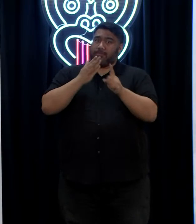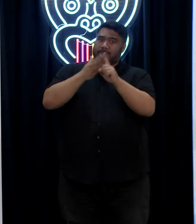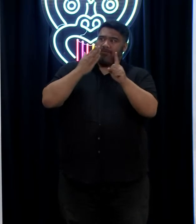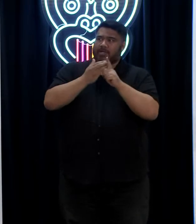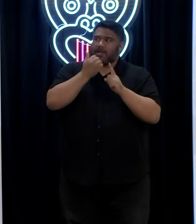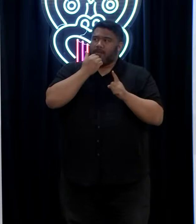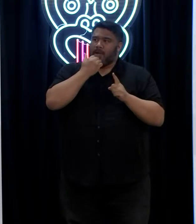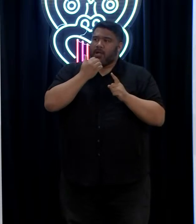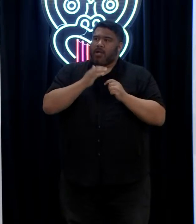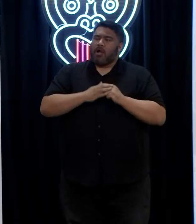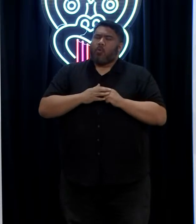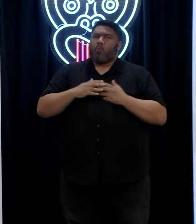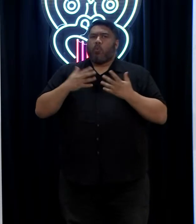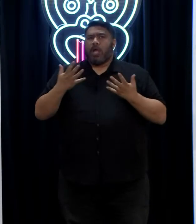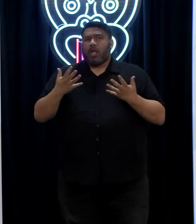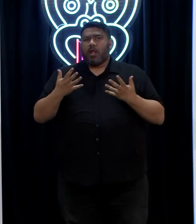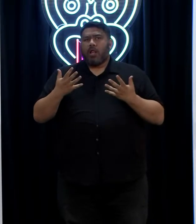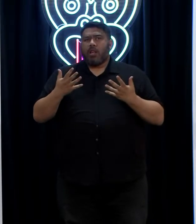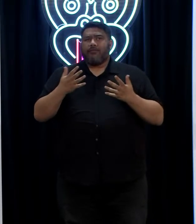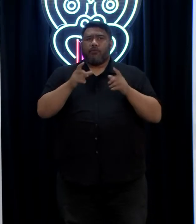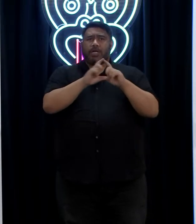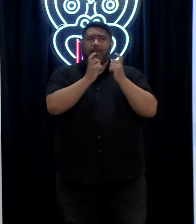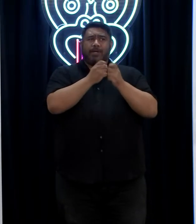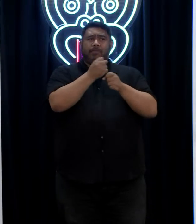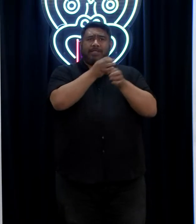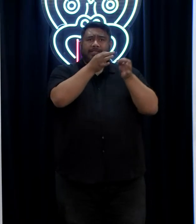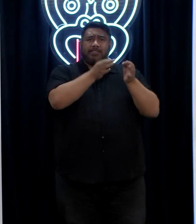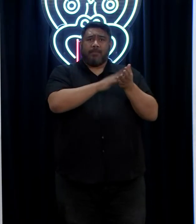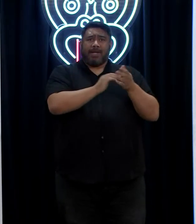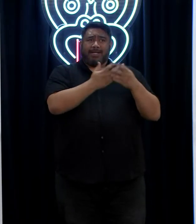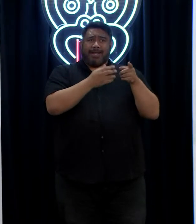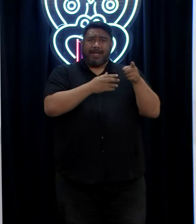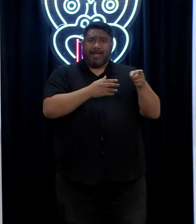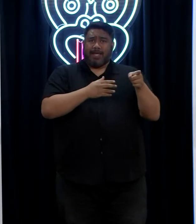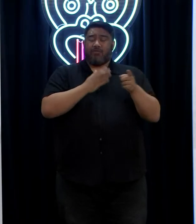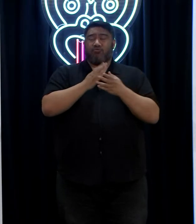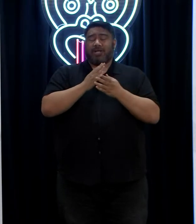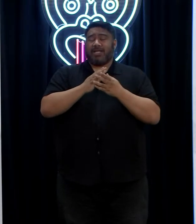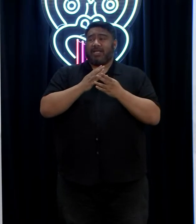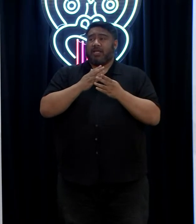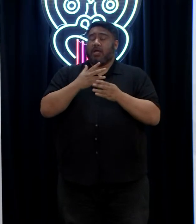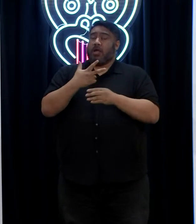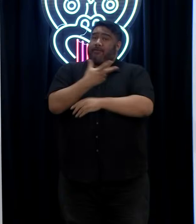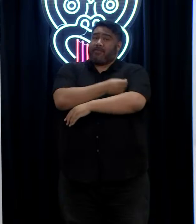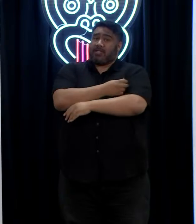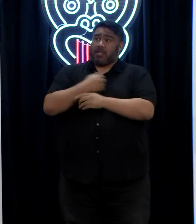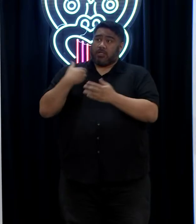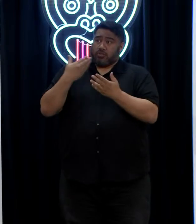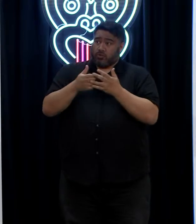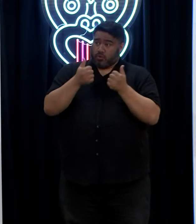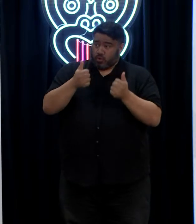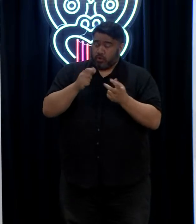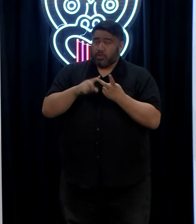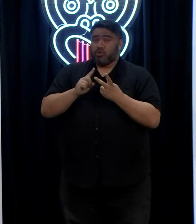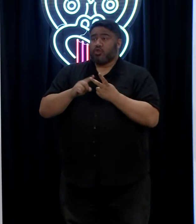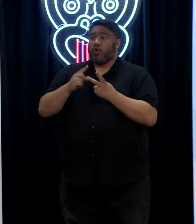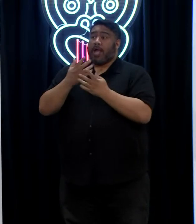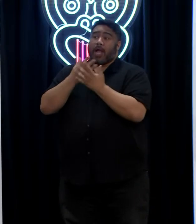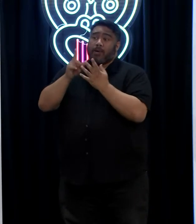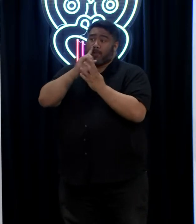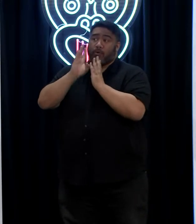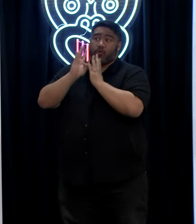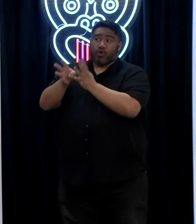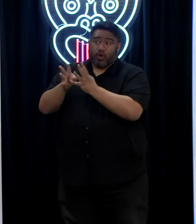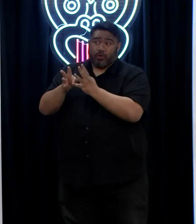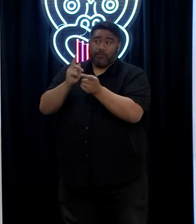major consideration on that. The overall vaccination rate increases have been good. What I would say is this weekend